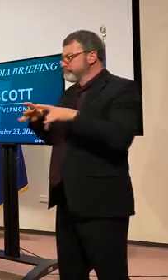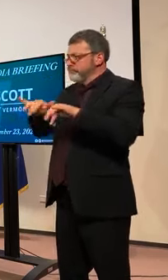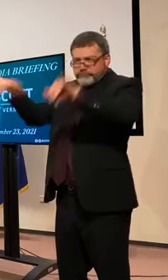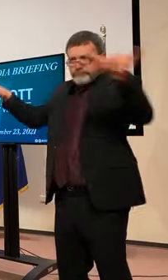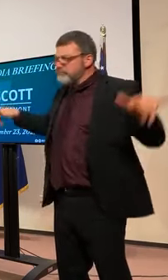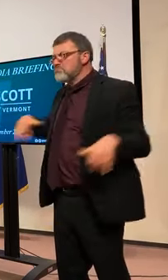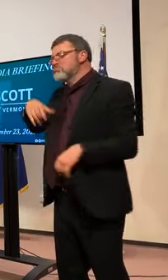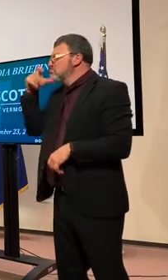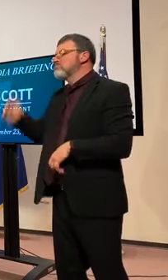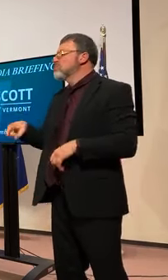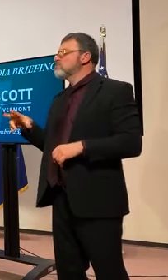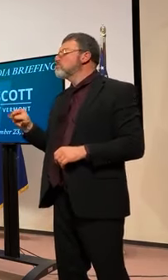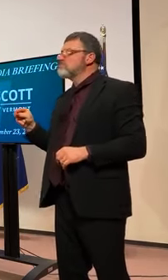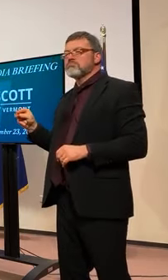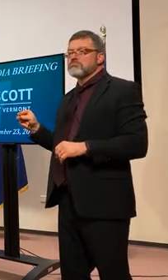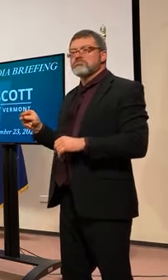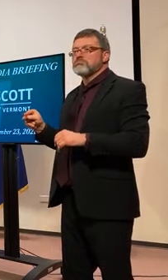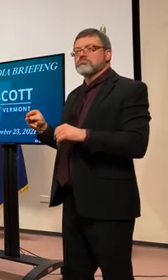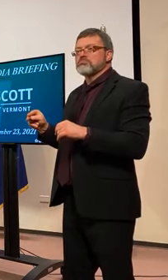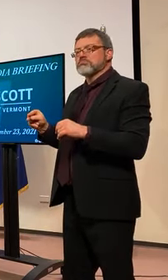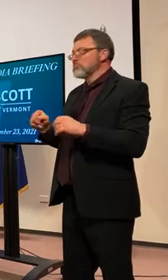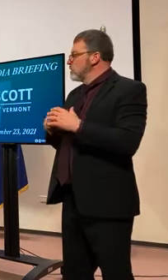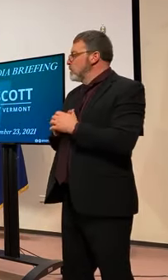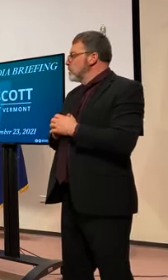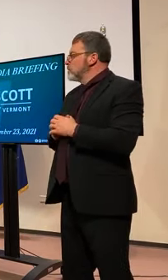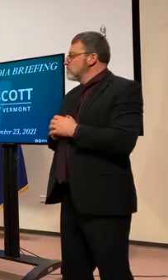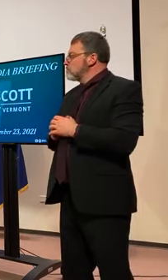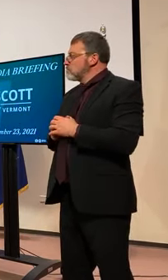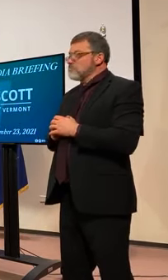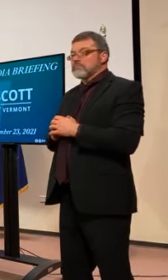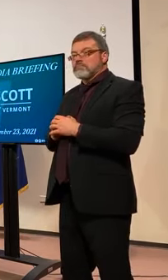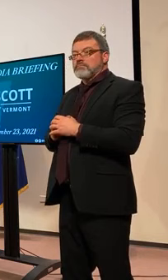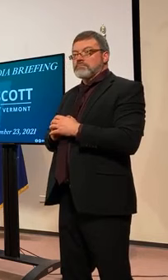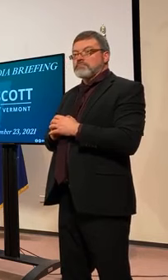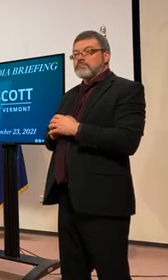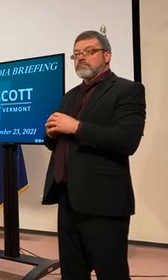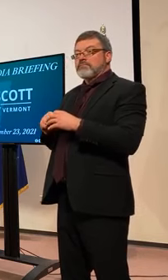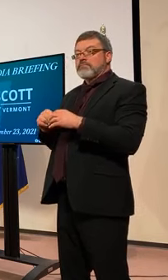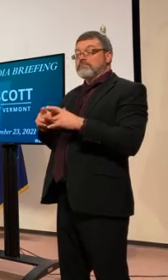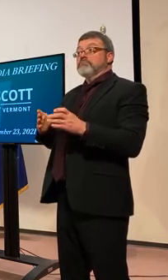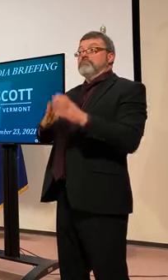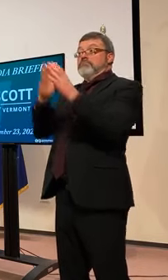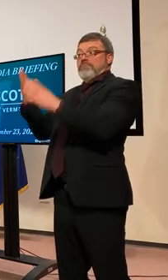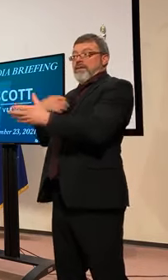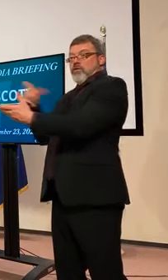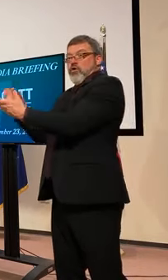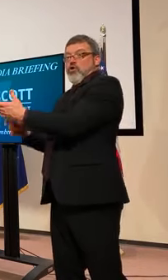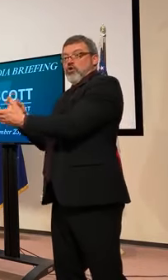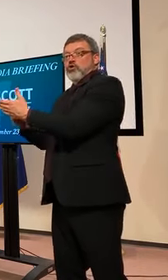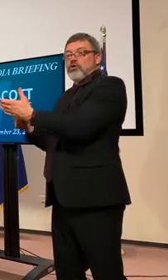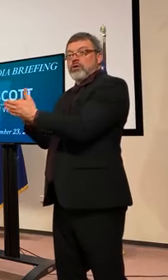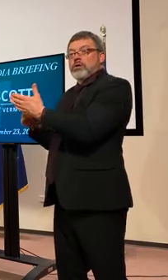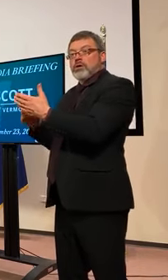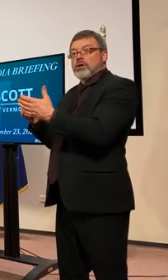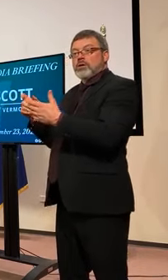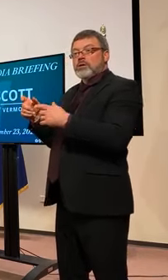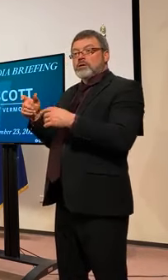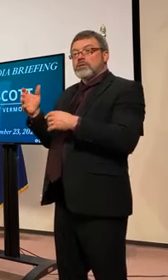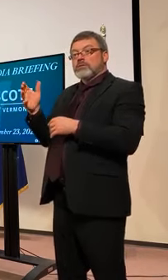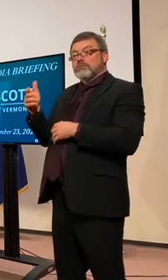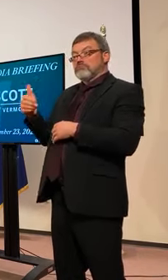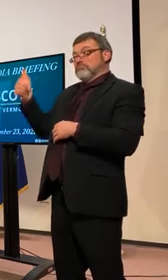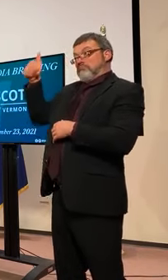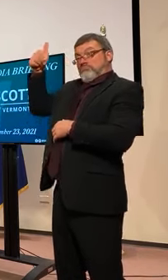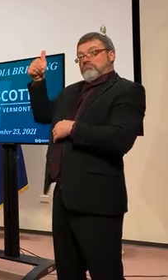same article. "The U.S. health officials are not currently recommending lockdowns or economic restrictions